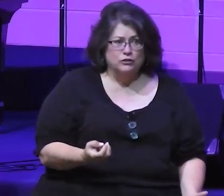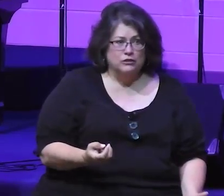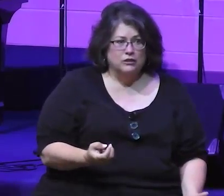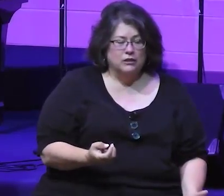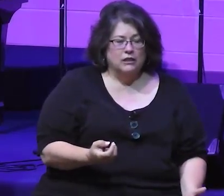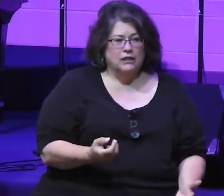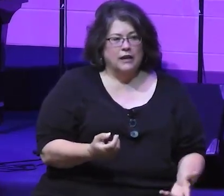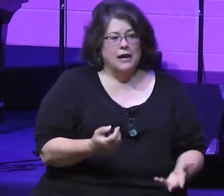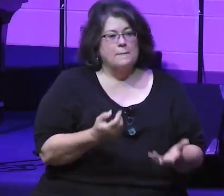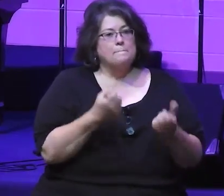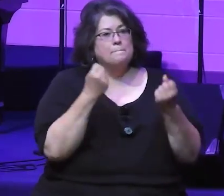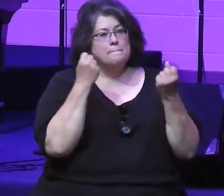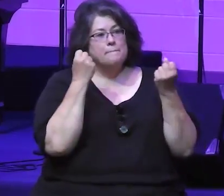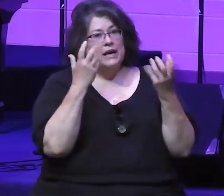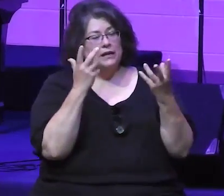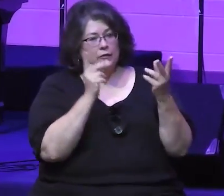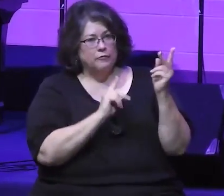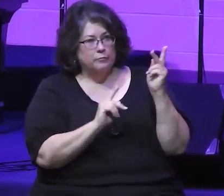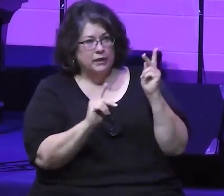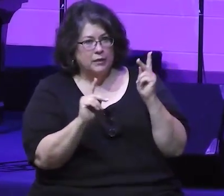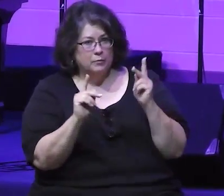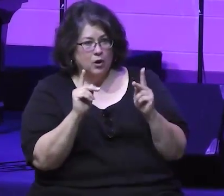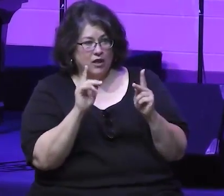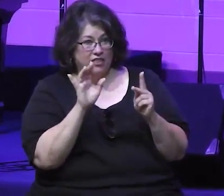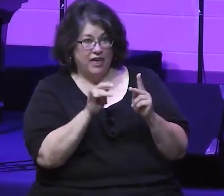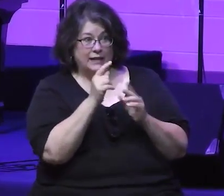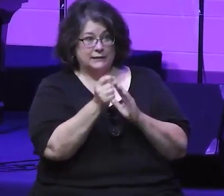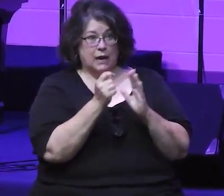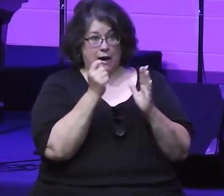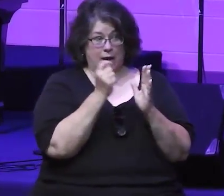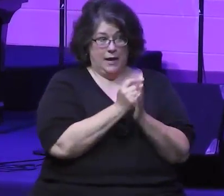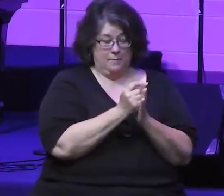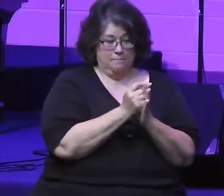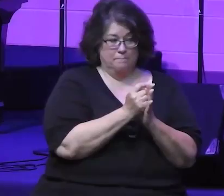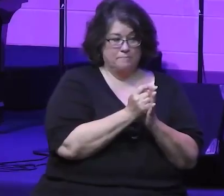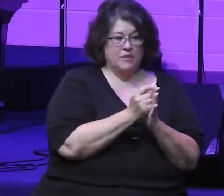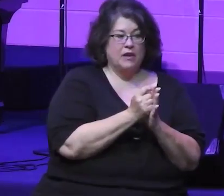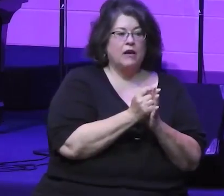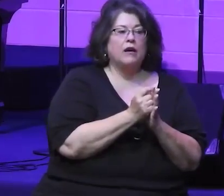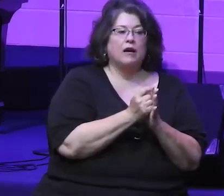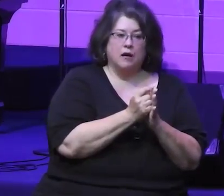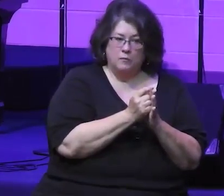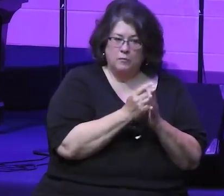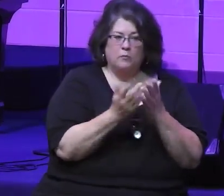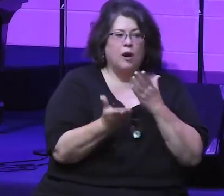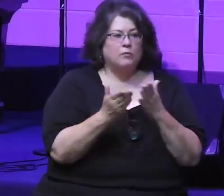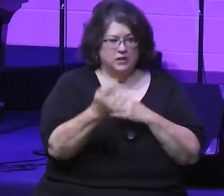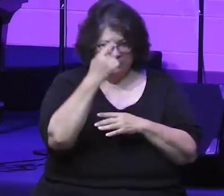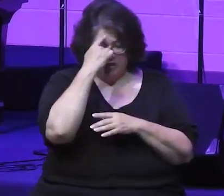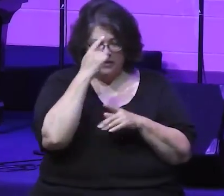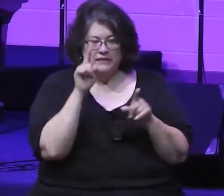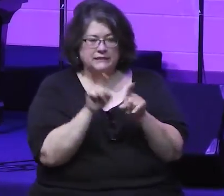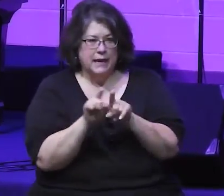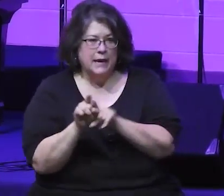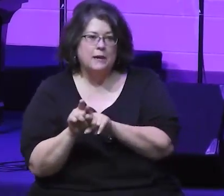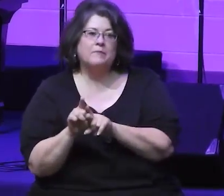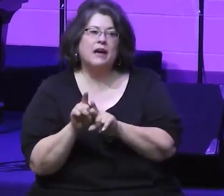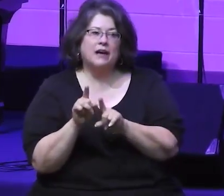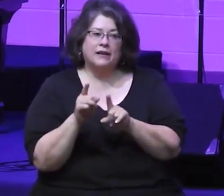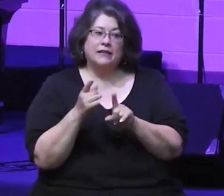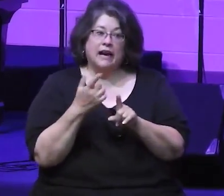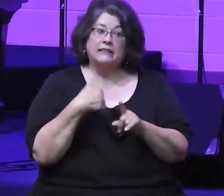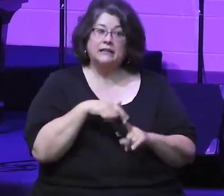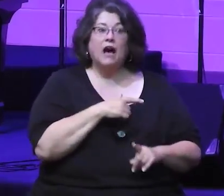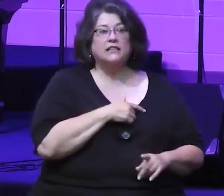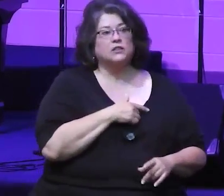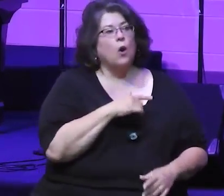that thought game that many of us have gone to. Oh, but if I just had X amount of money, I would spend it so much differently than those other